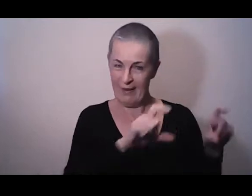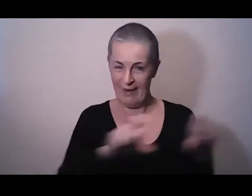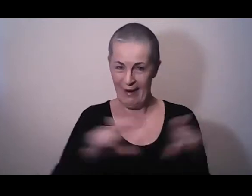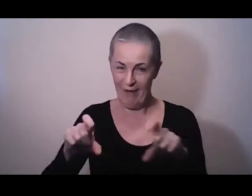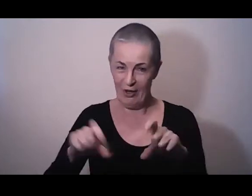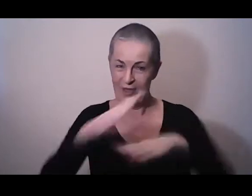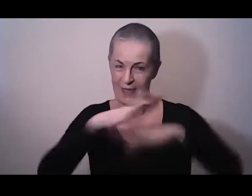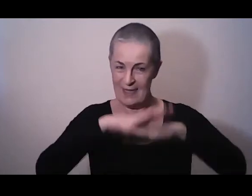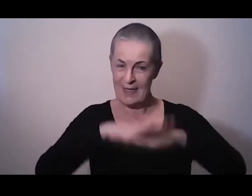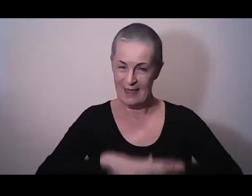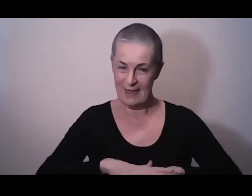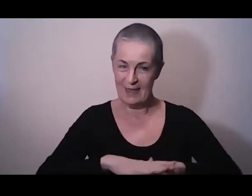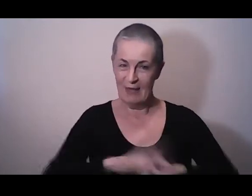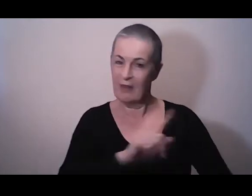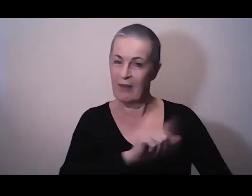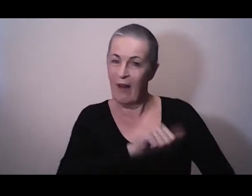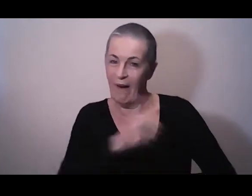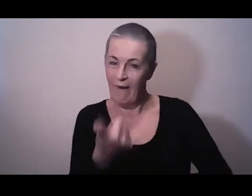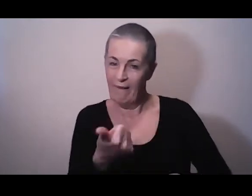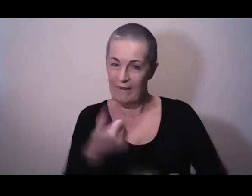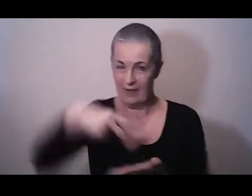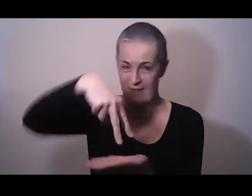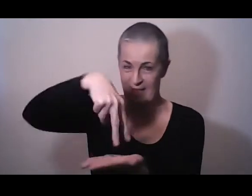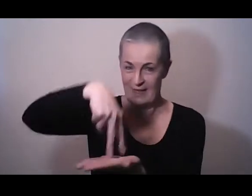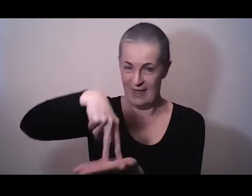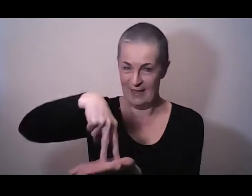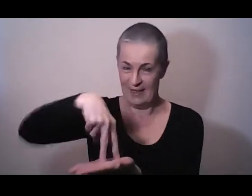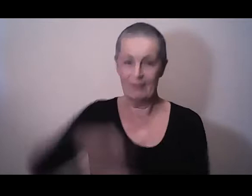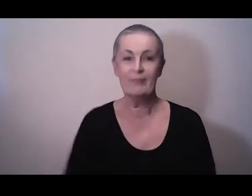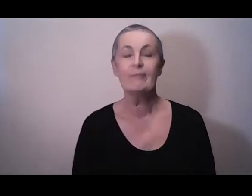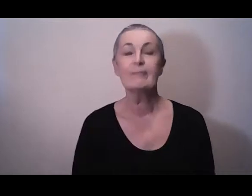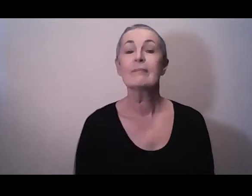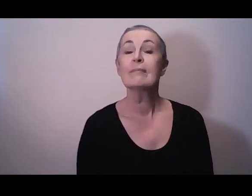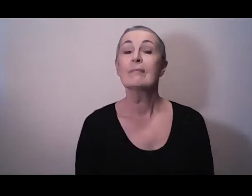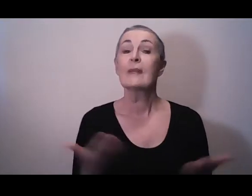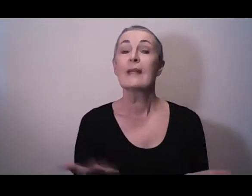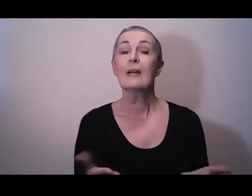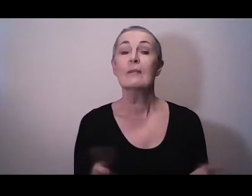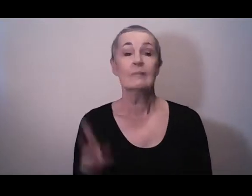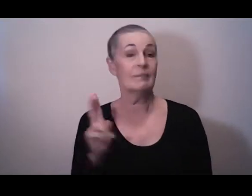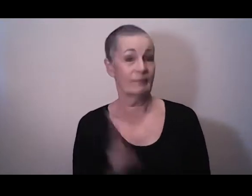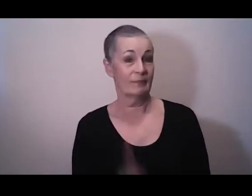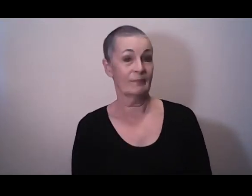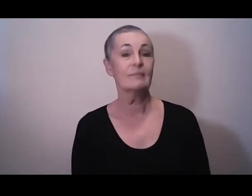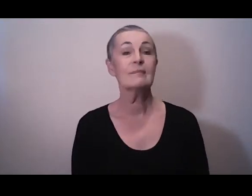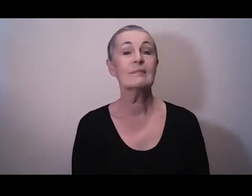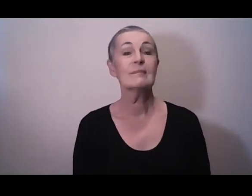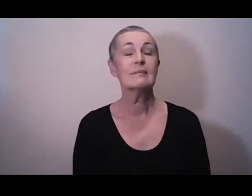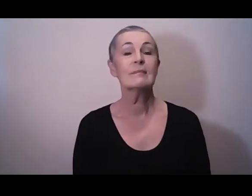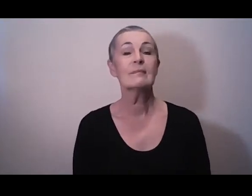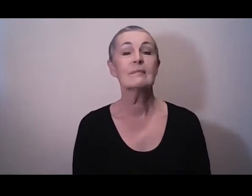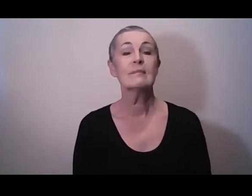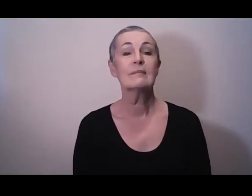will carry on standing. Okay? So turning the body to look at the moon. It's going to